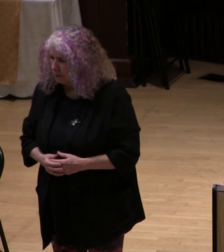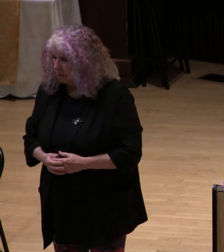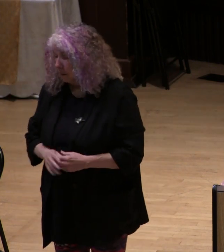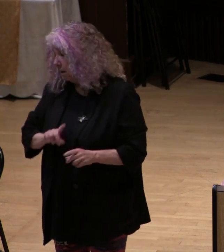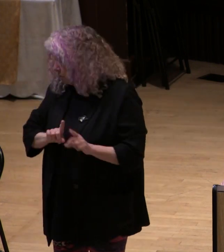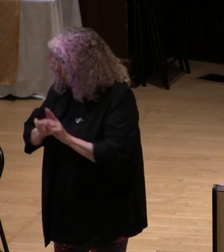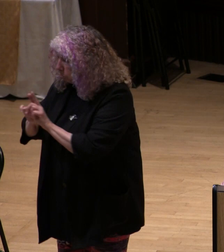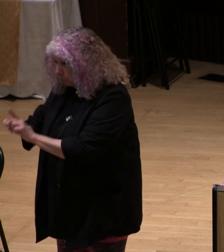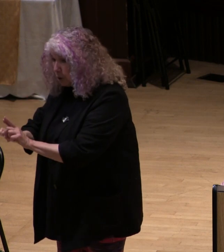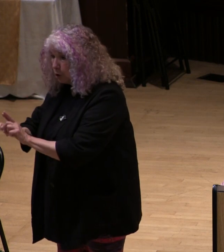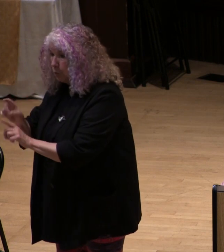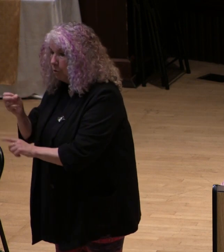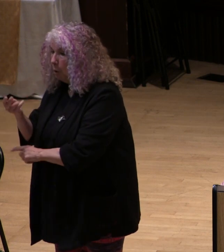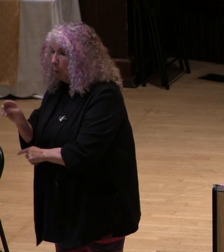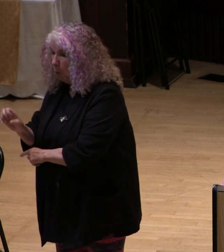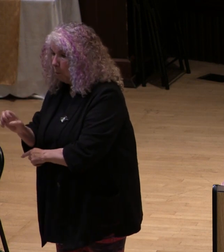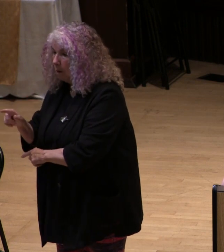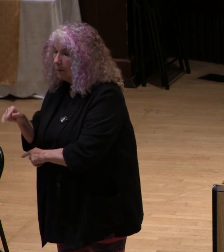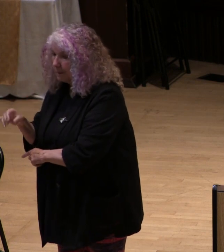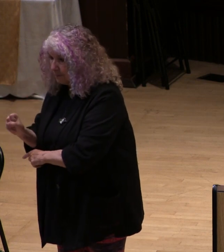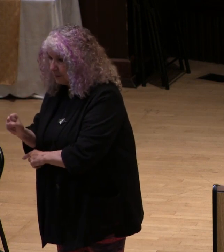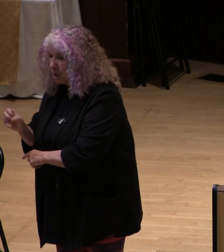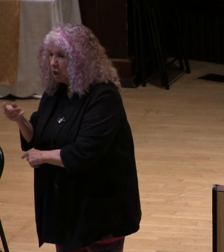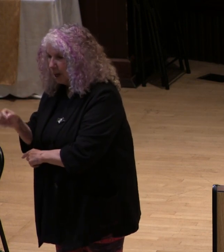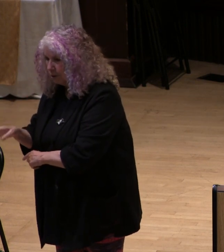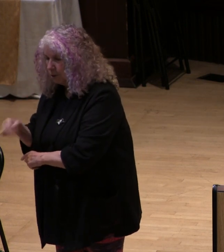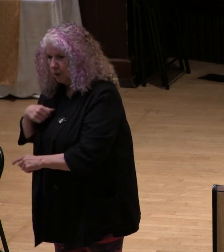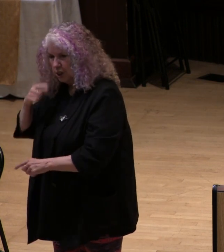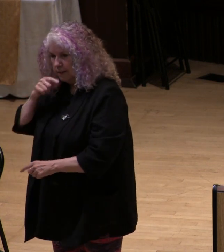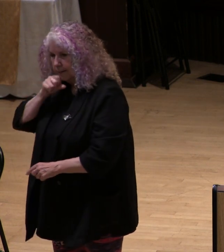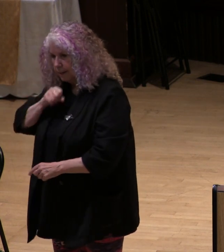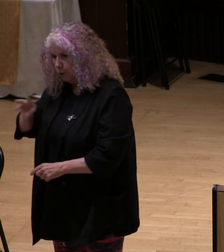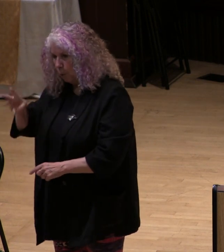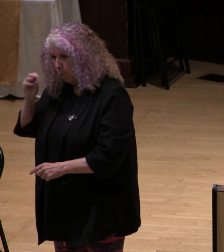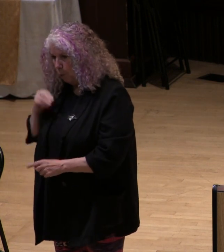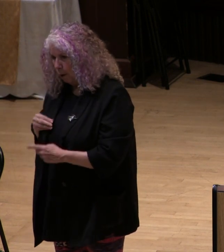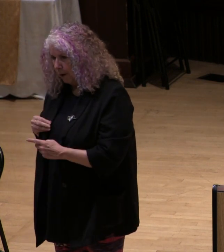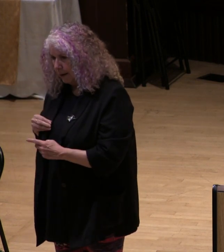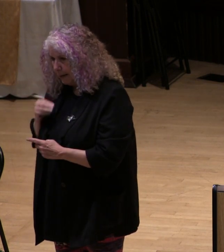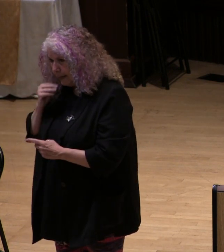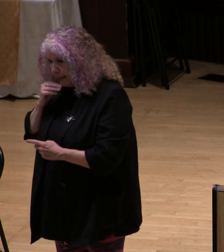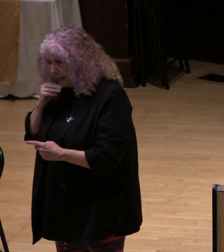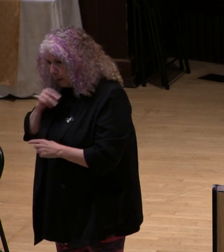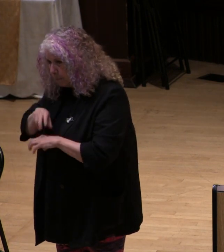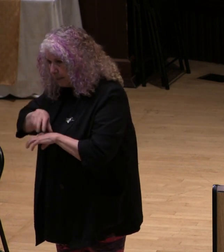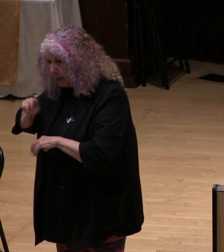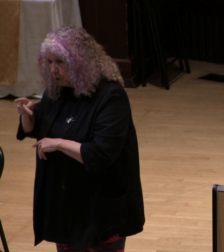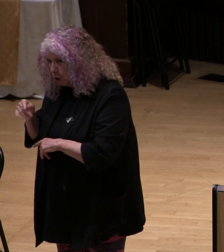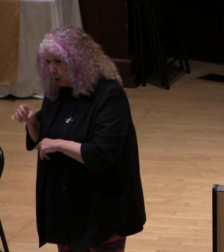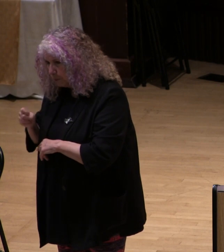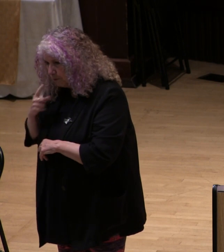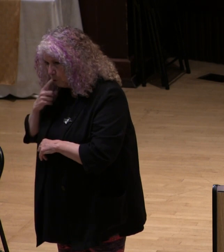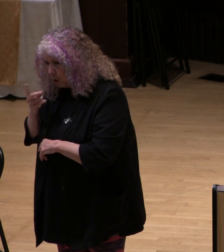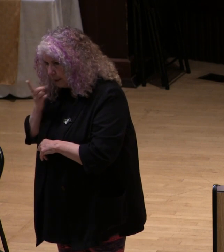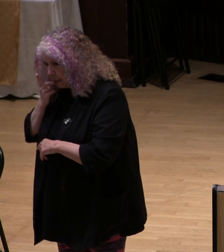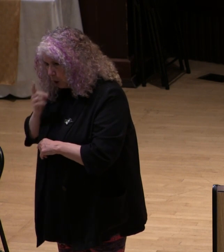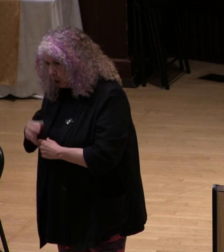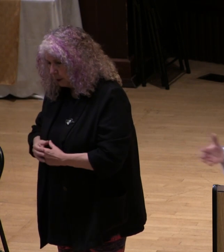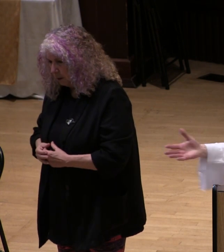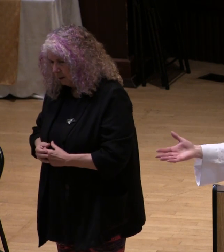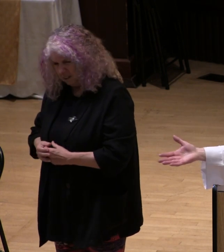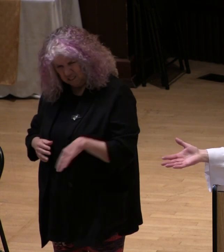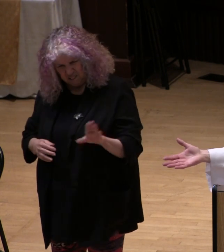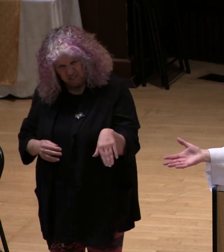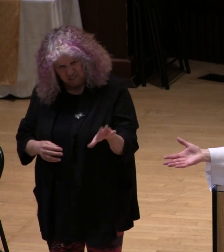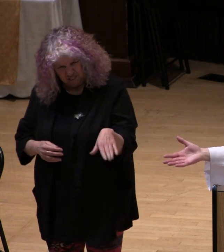So they went in the shelter and she saw a 6-year-old boy eating potato chips for dinner. She